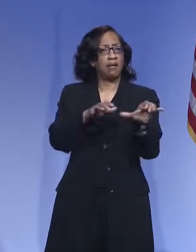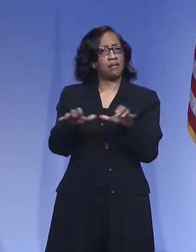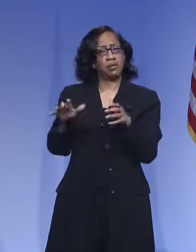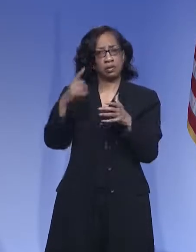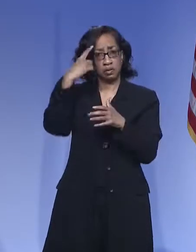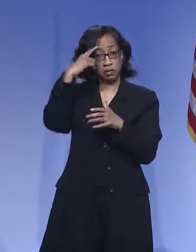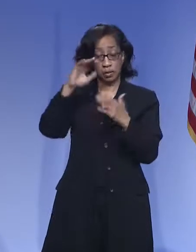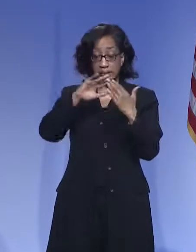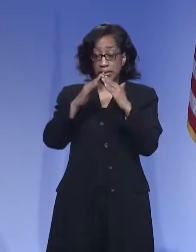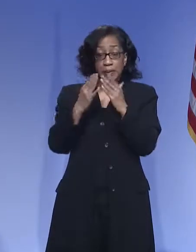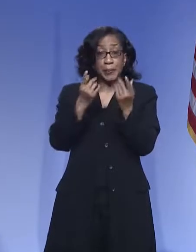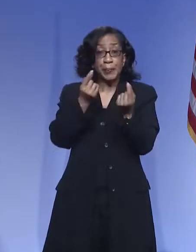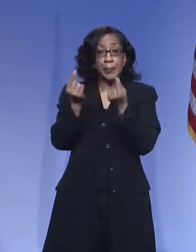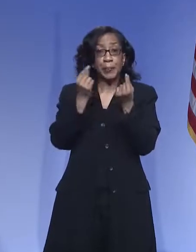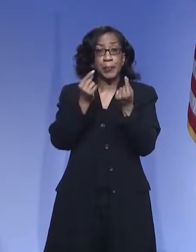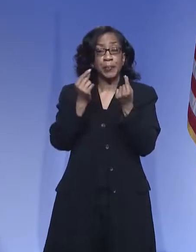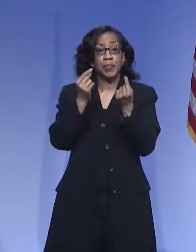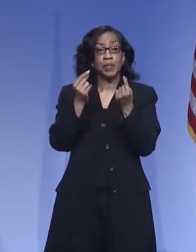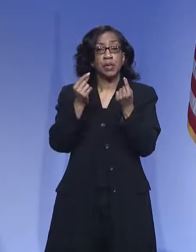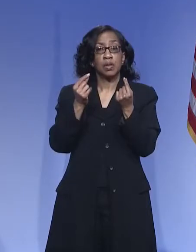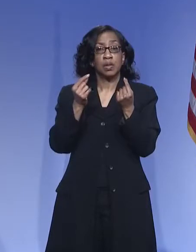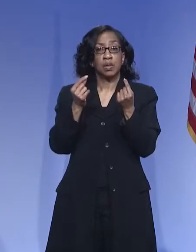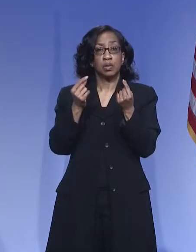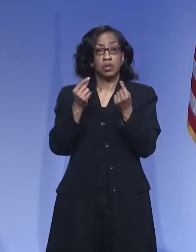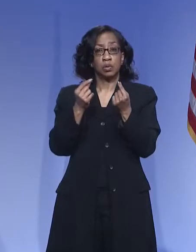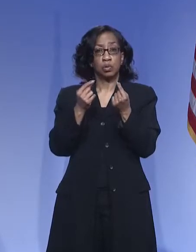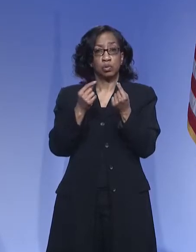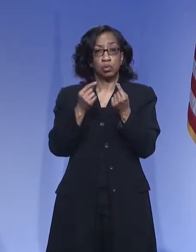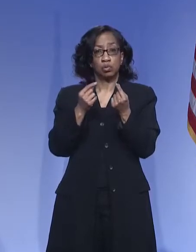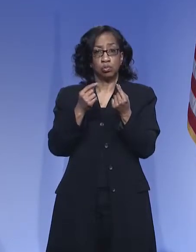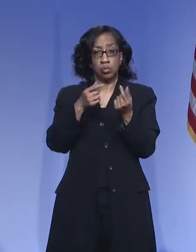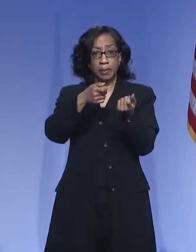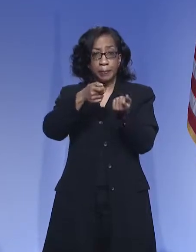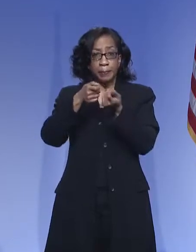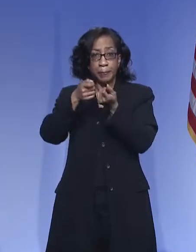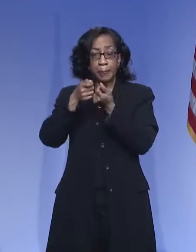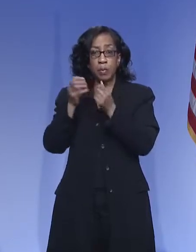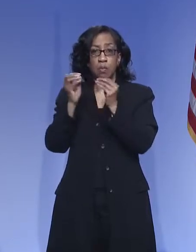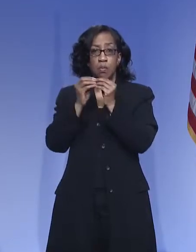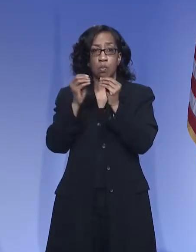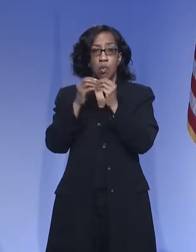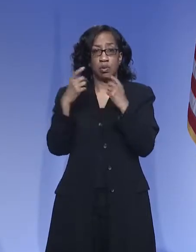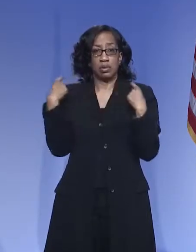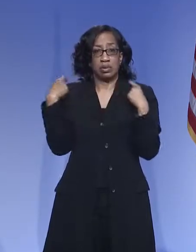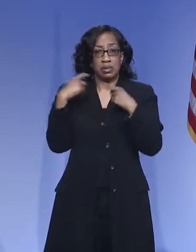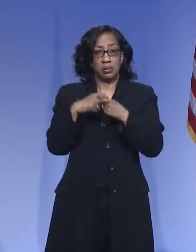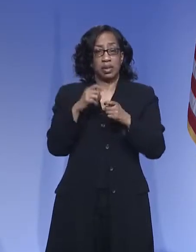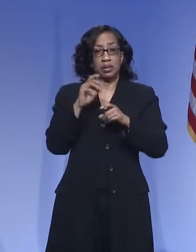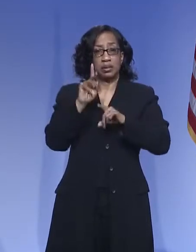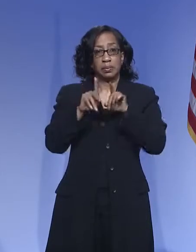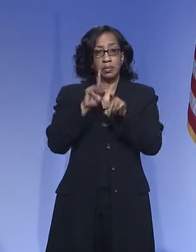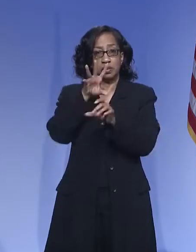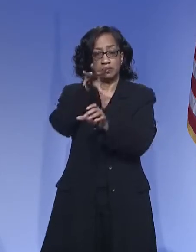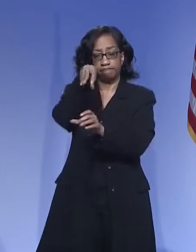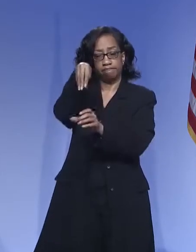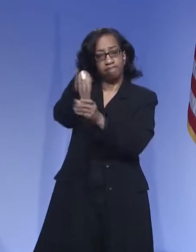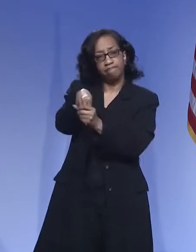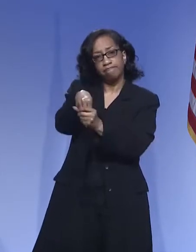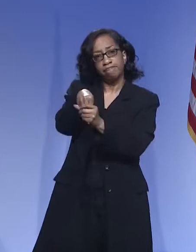that the city will take to get more Spanish-speaking operators into this